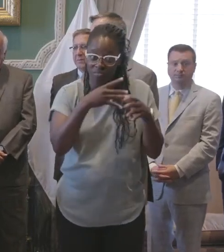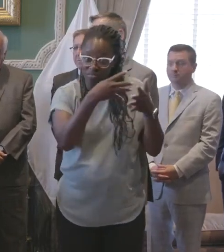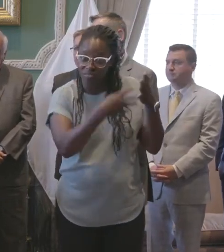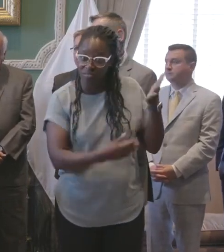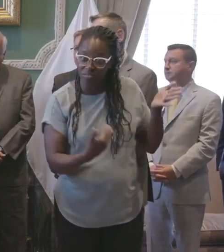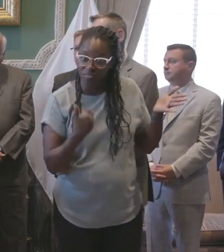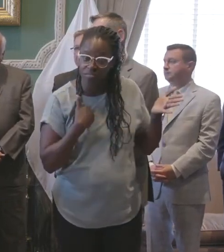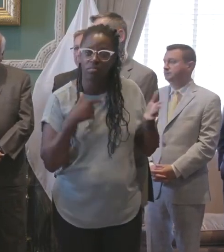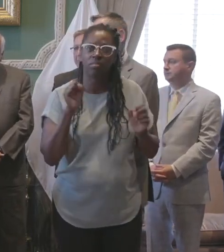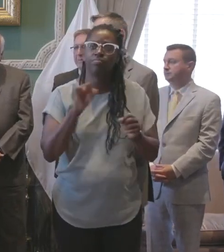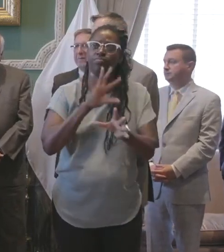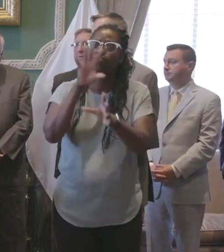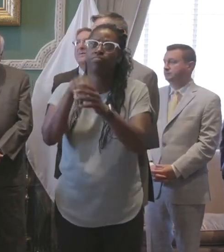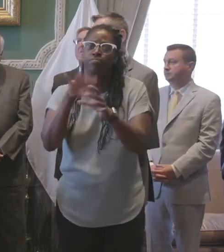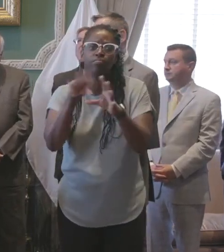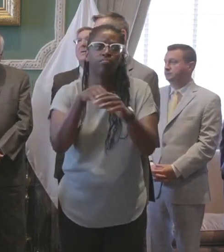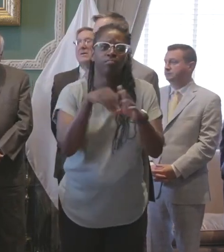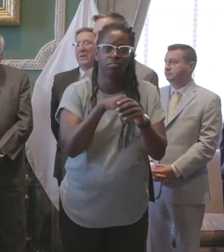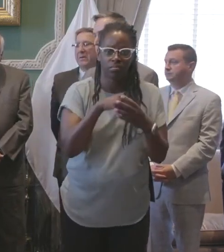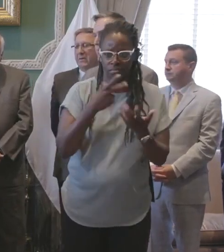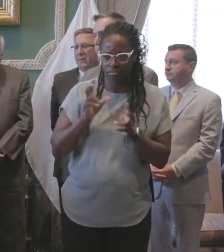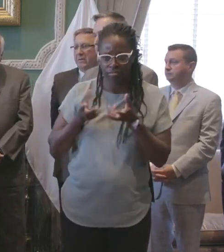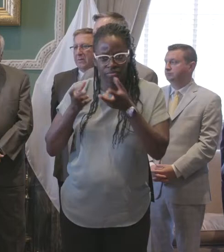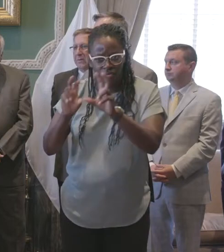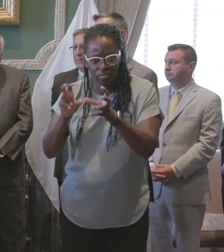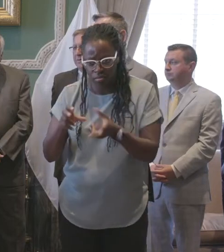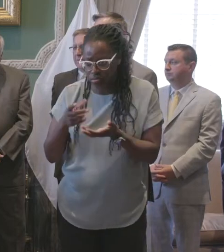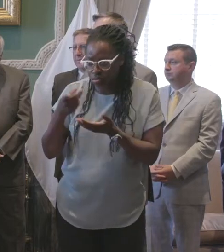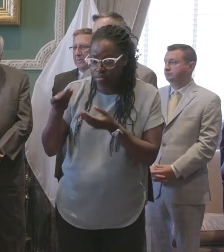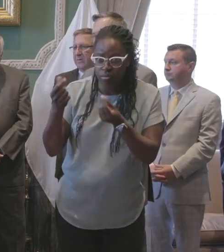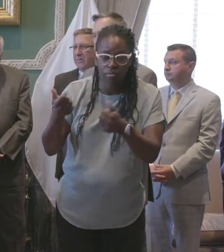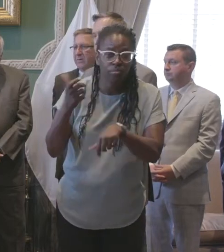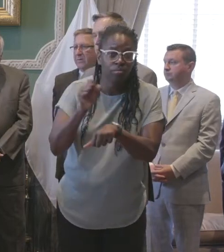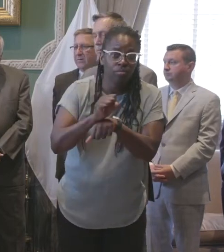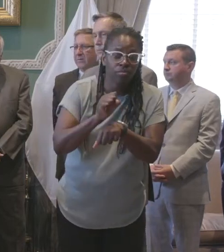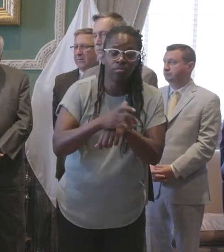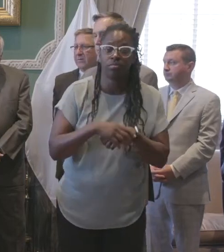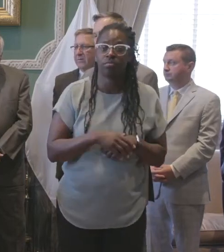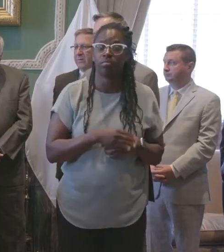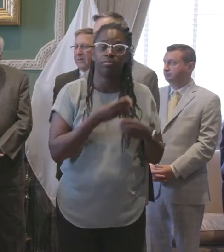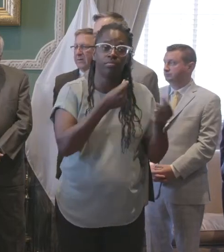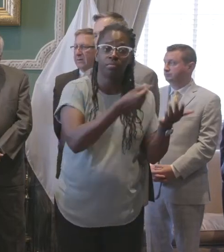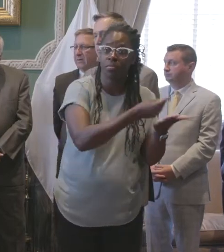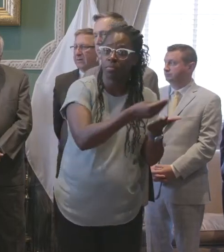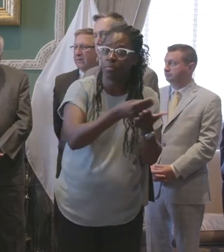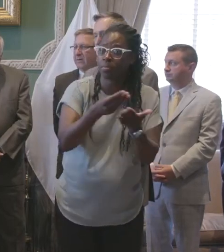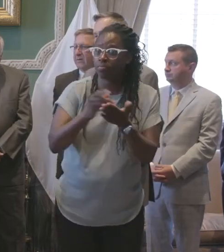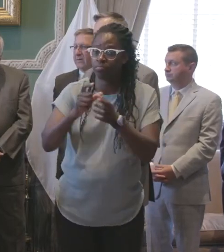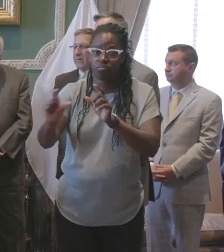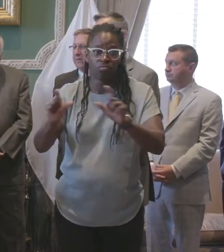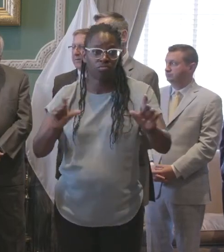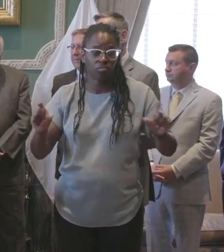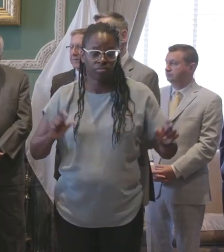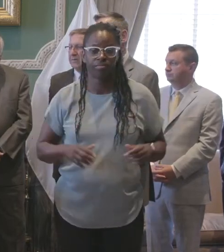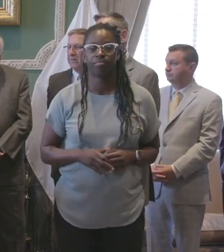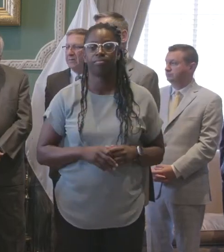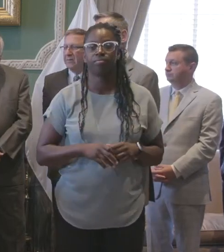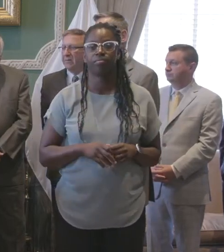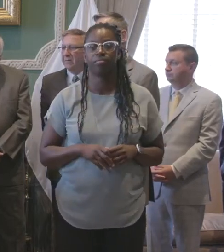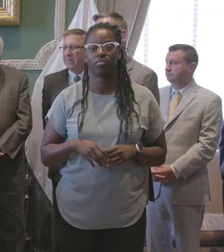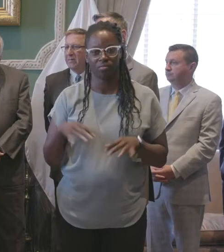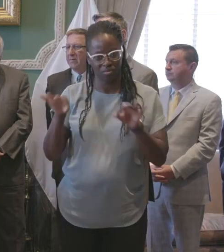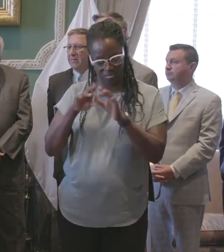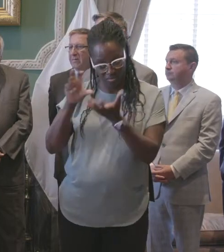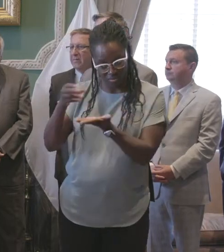our economy. Today, with the governor's signature, I am really excited that we are realizing